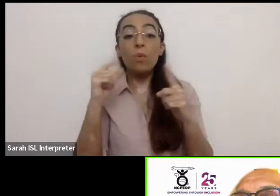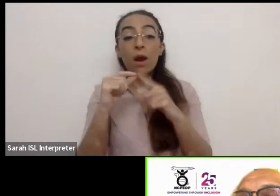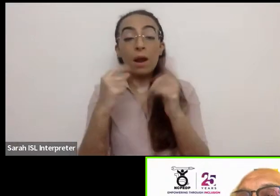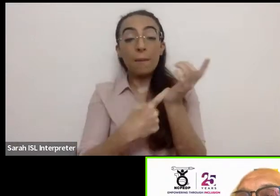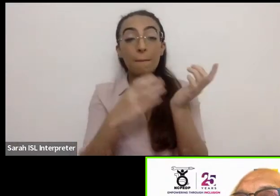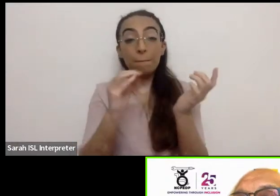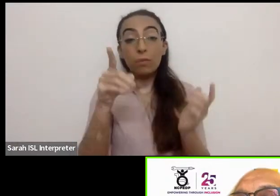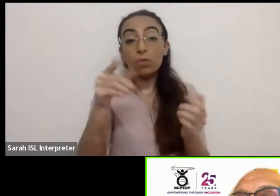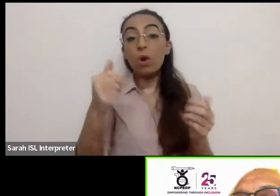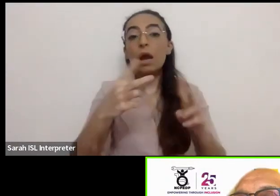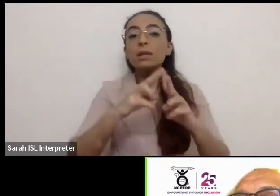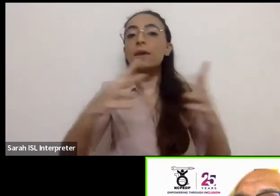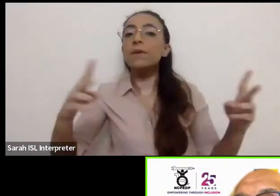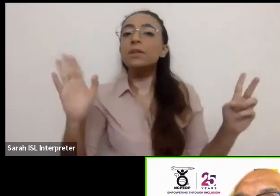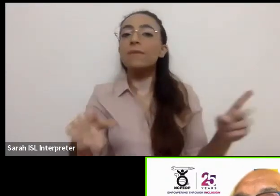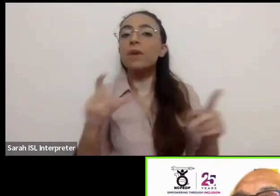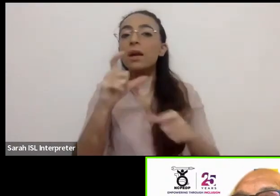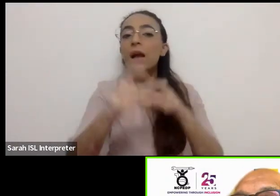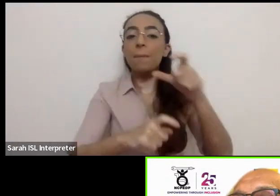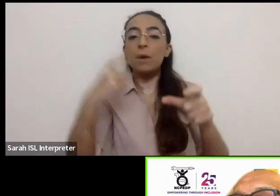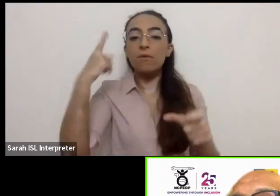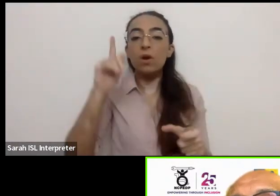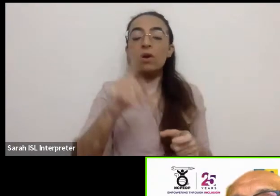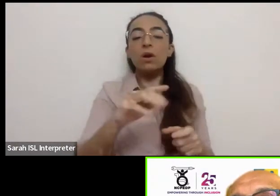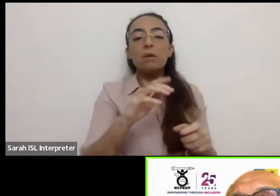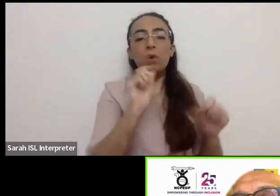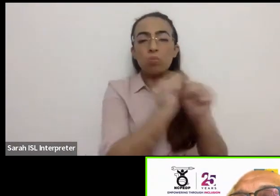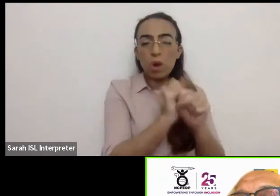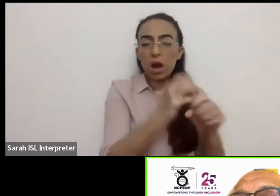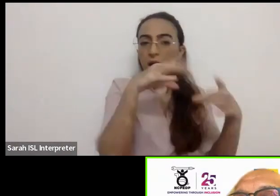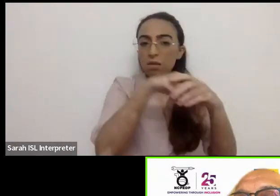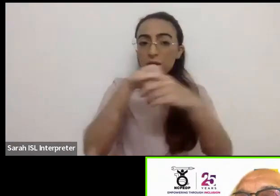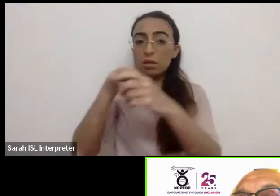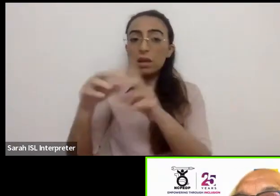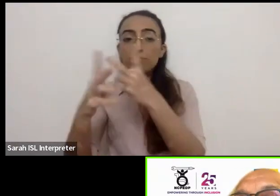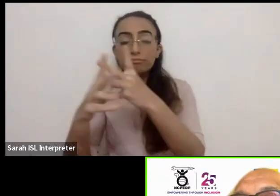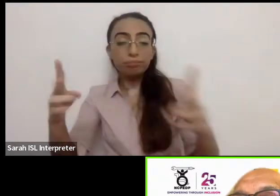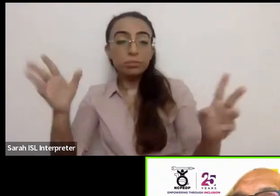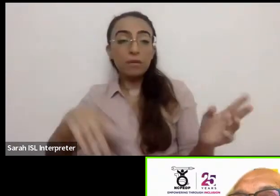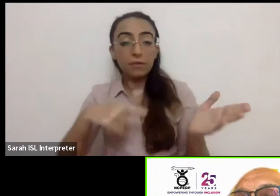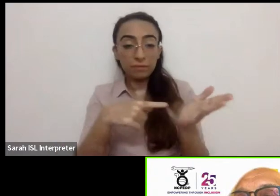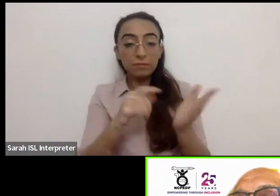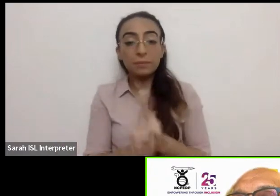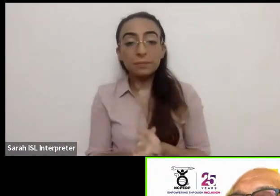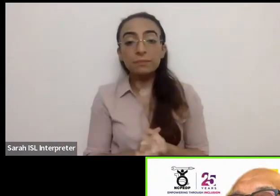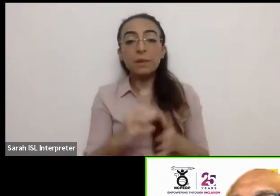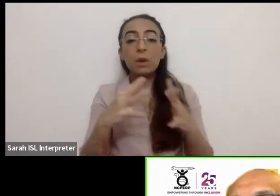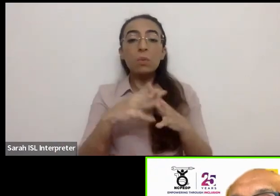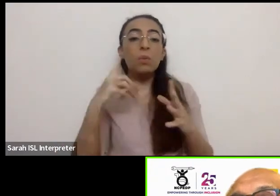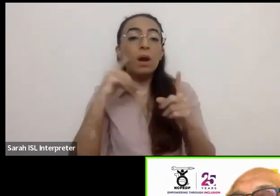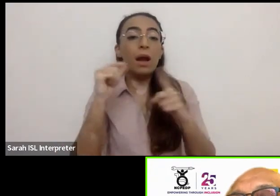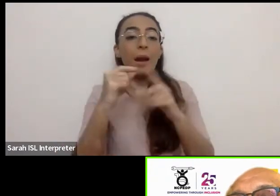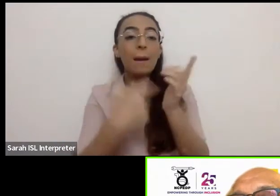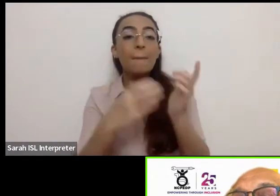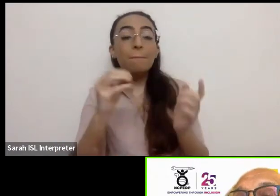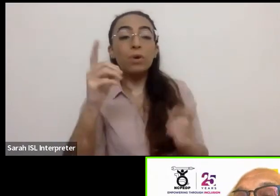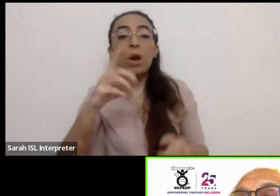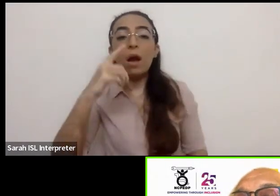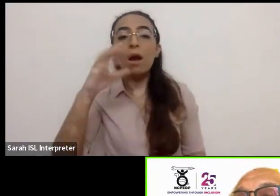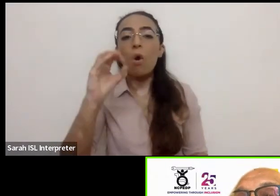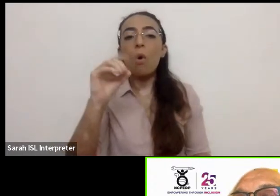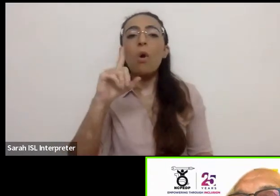diversified company with Wipro Consumer. The fact that Wipro actually started as vegetable oil and continues